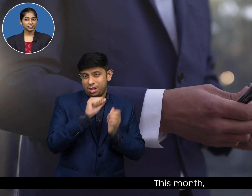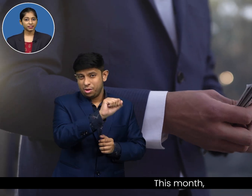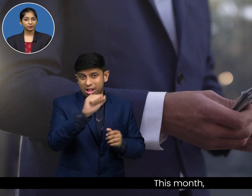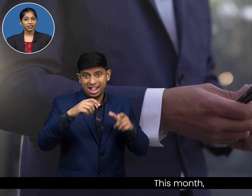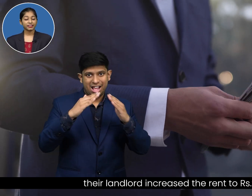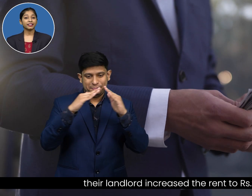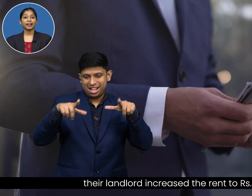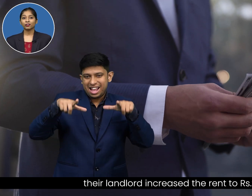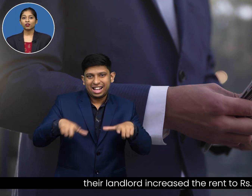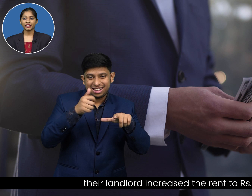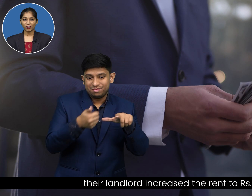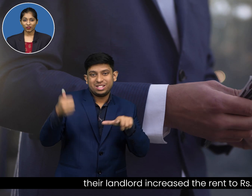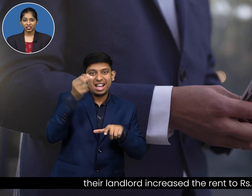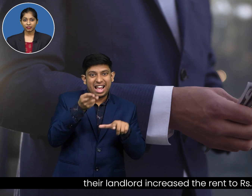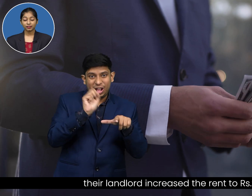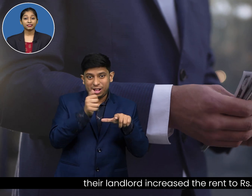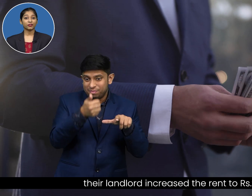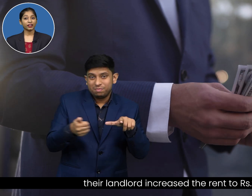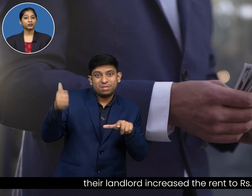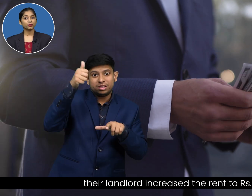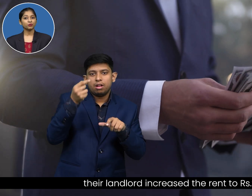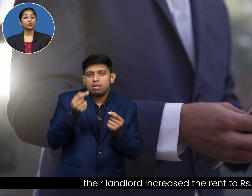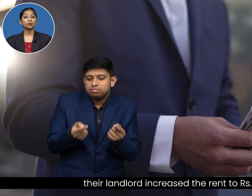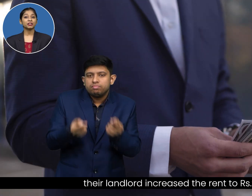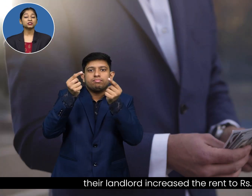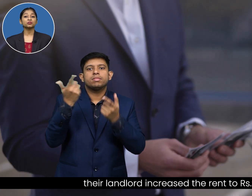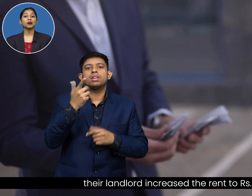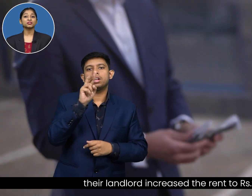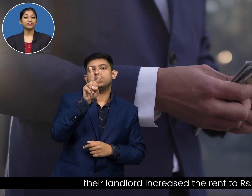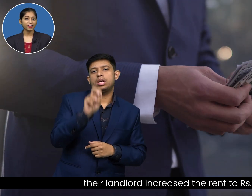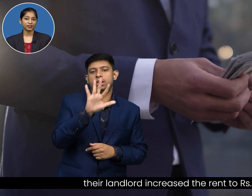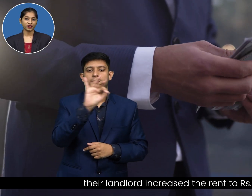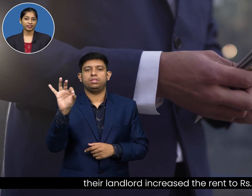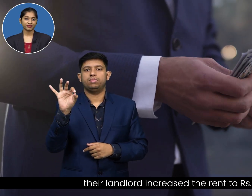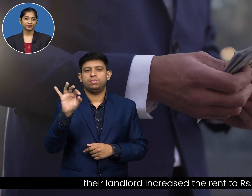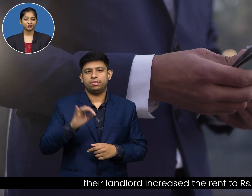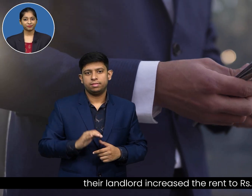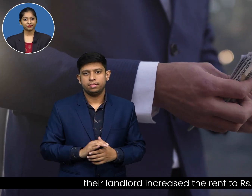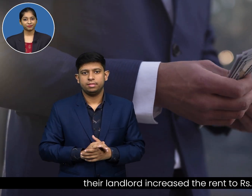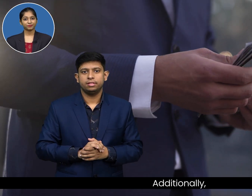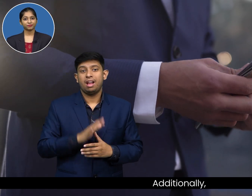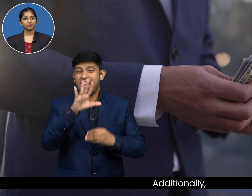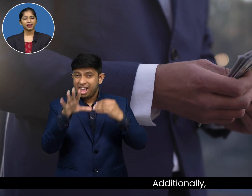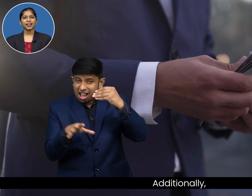This month, their landlord increased the rent to Rs 2,500.